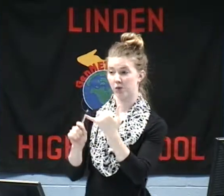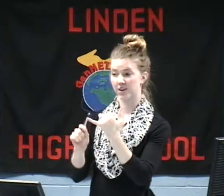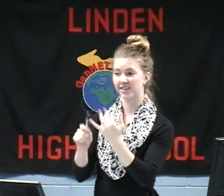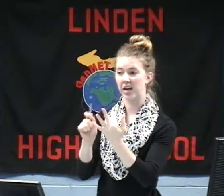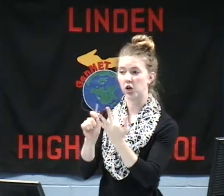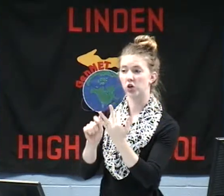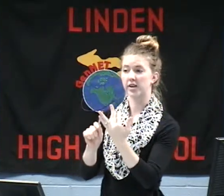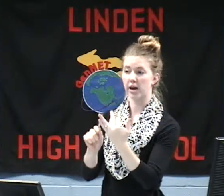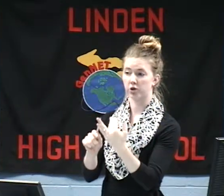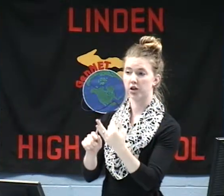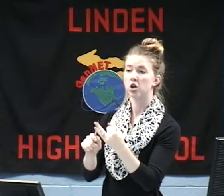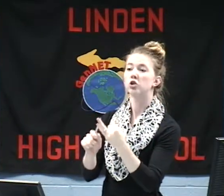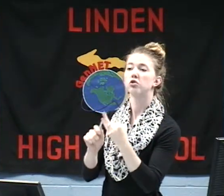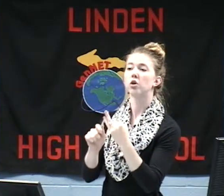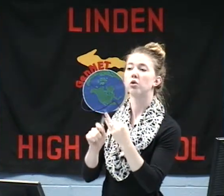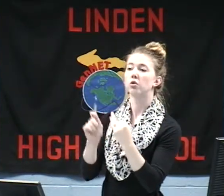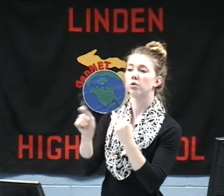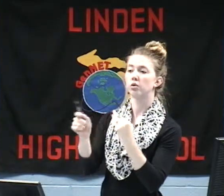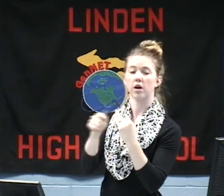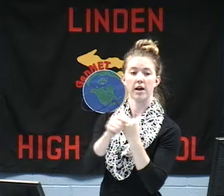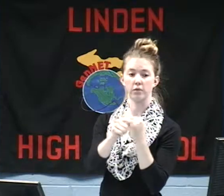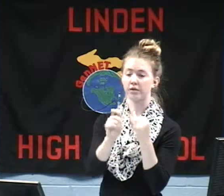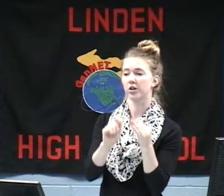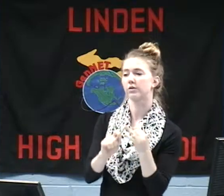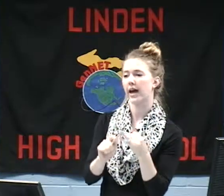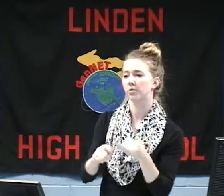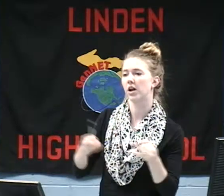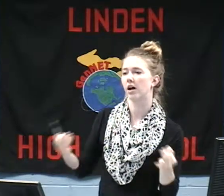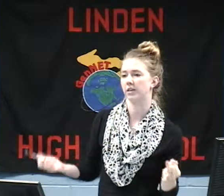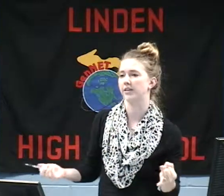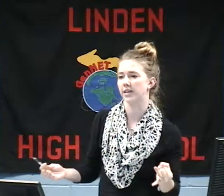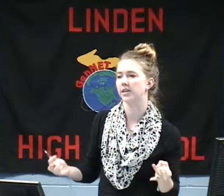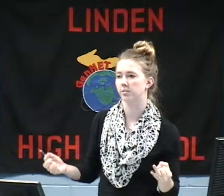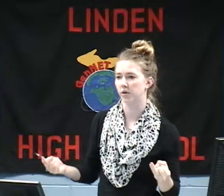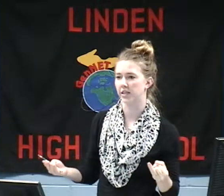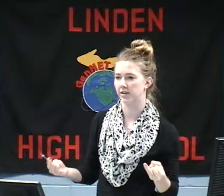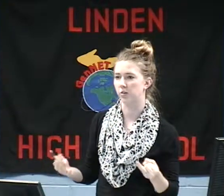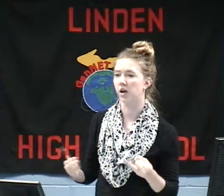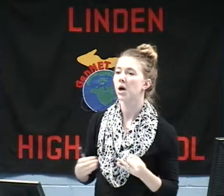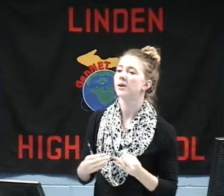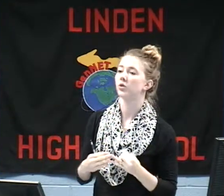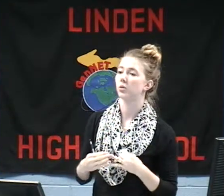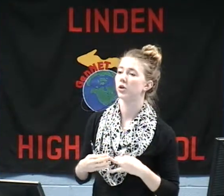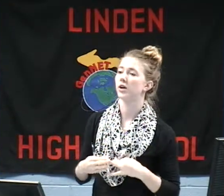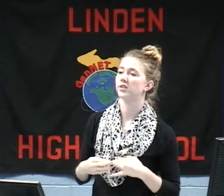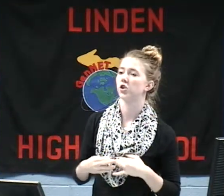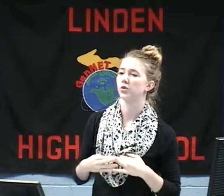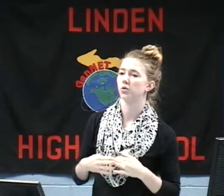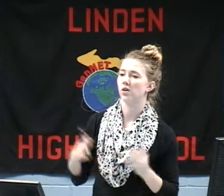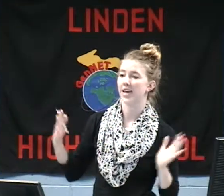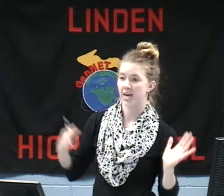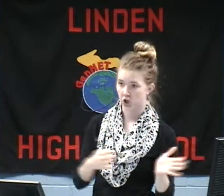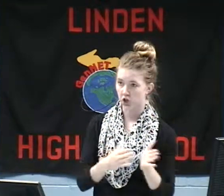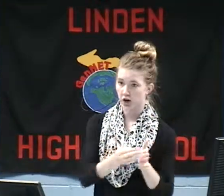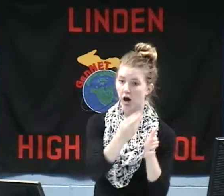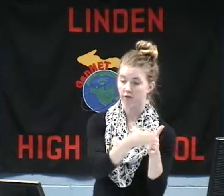Movies and closed caption. So closed caption obviously is a pretty easy one. So I want you guys to do the history of